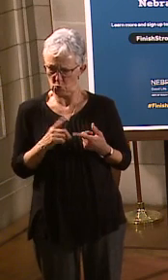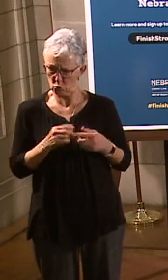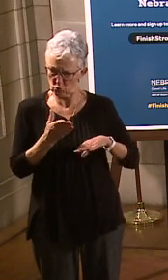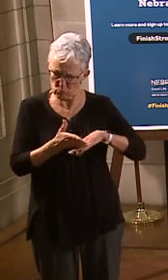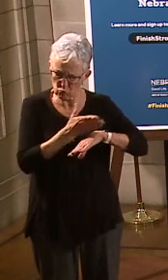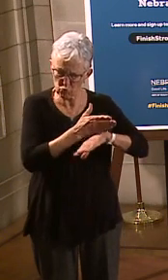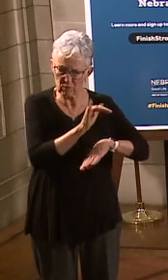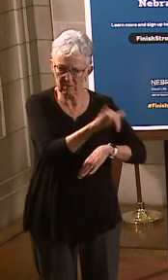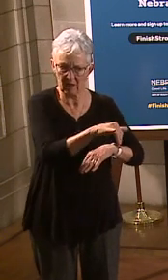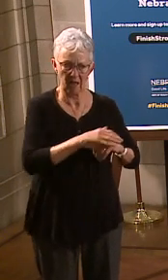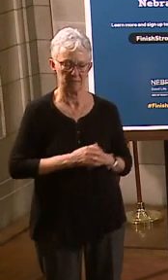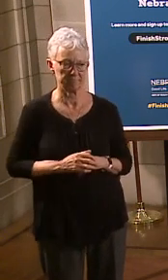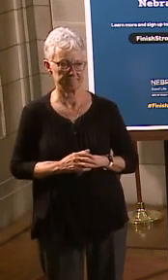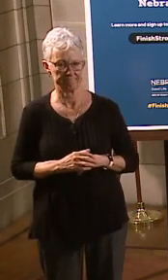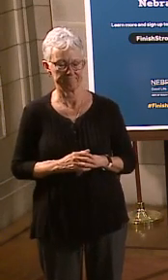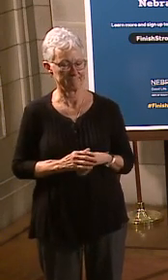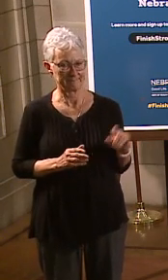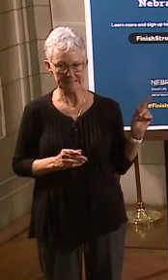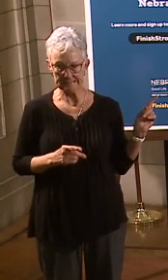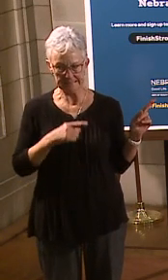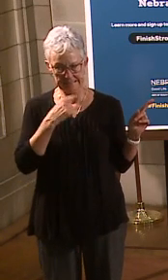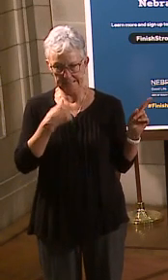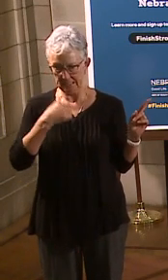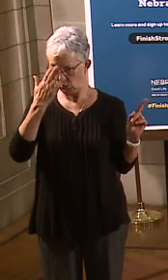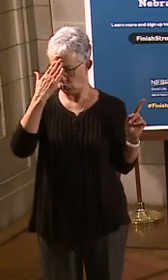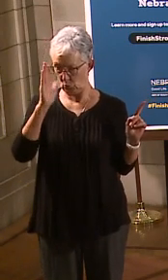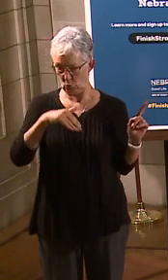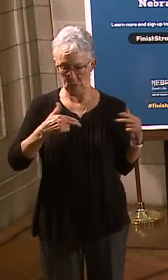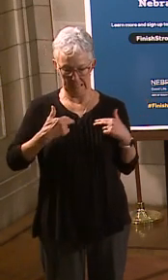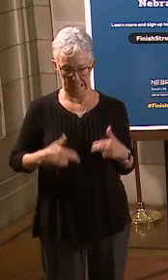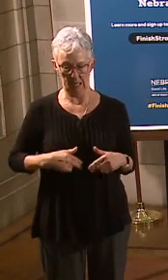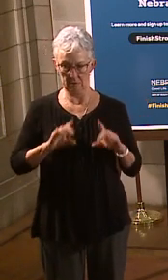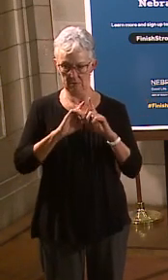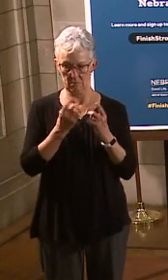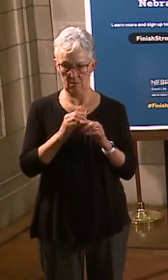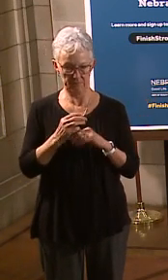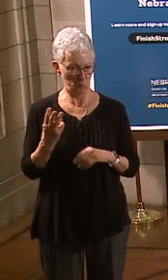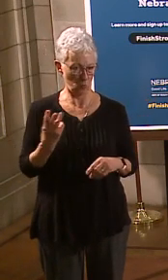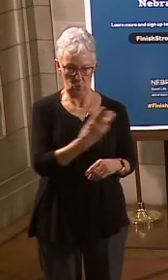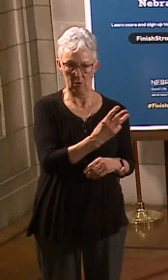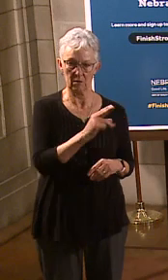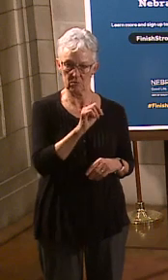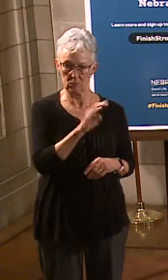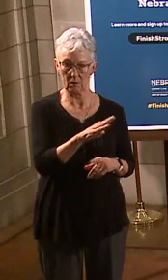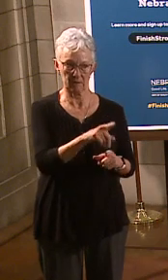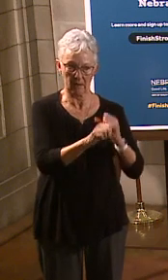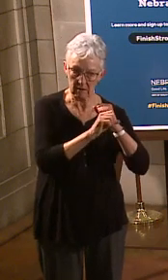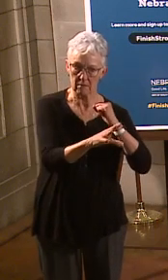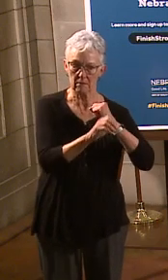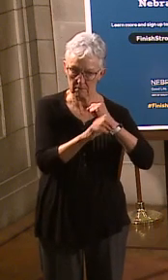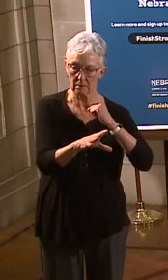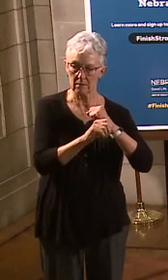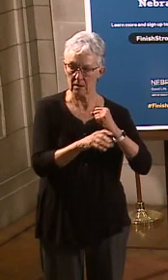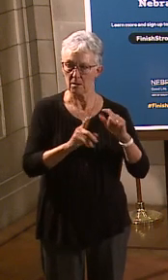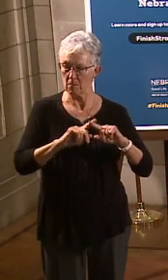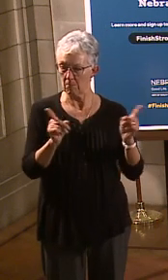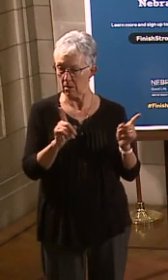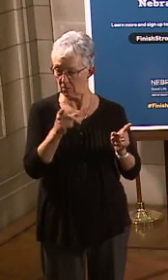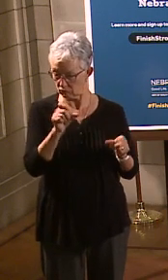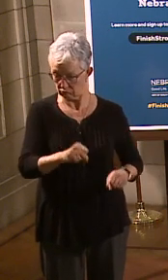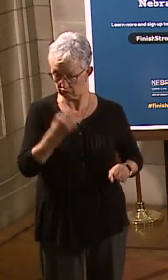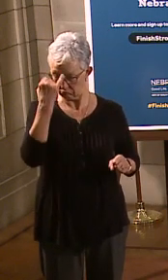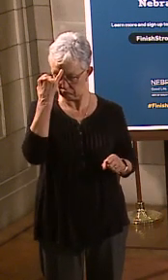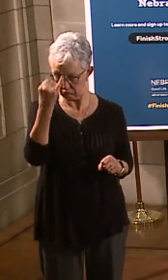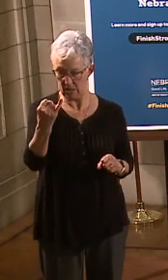department there is working on communication campaigns as well, and also, just you can imagine that when you got to travel farther to be able to get things done